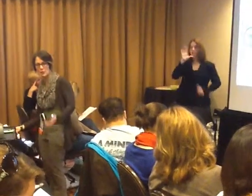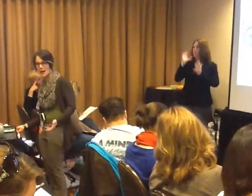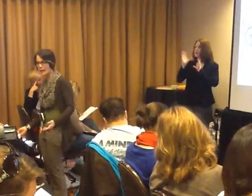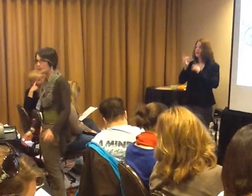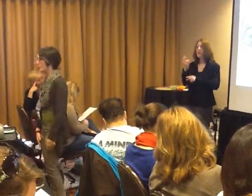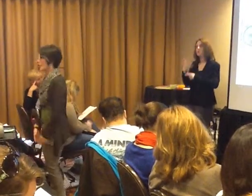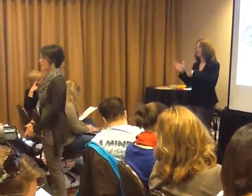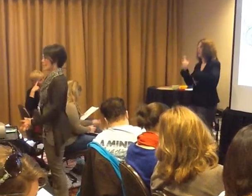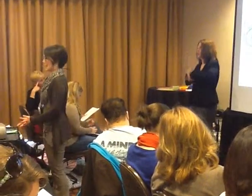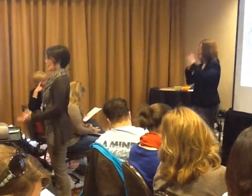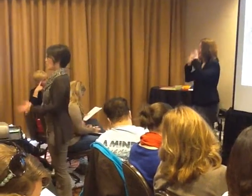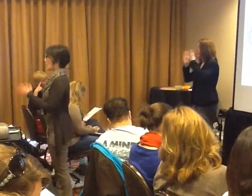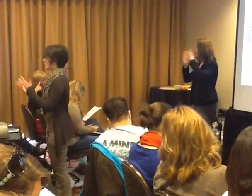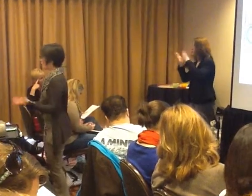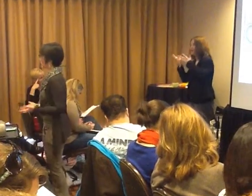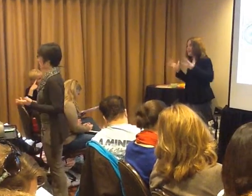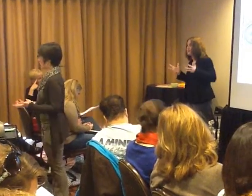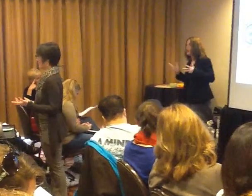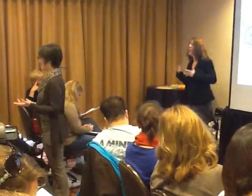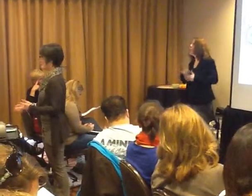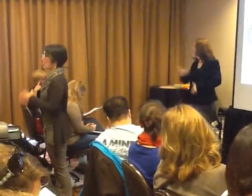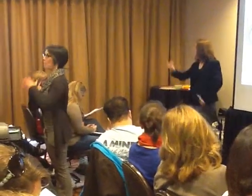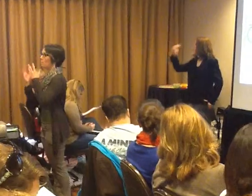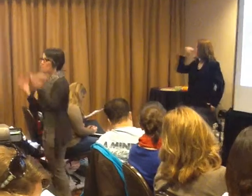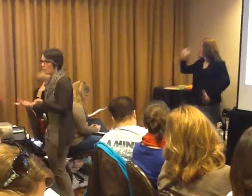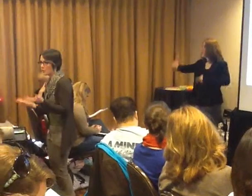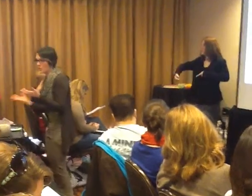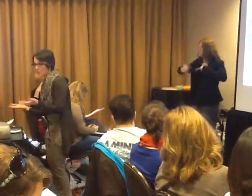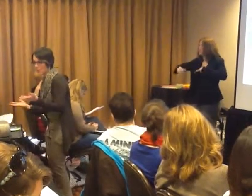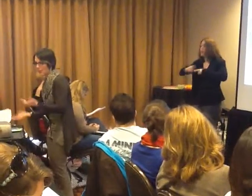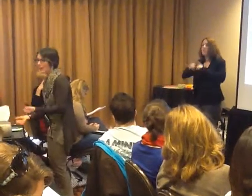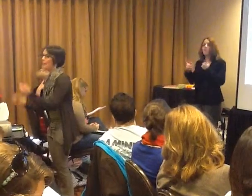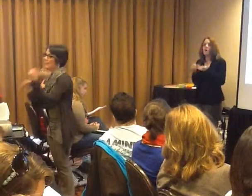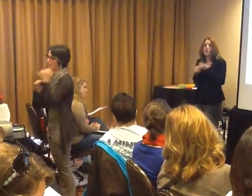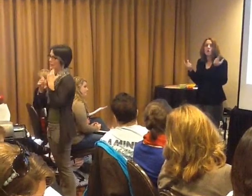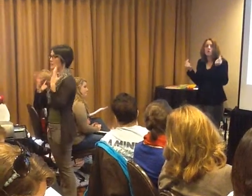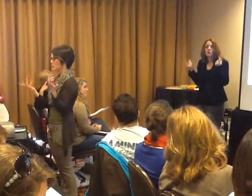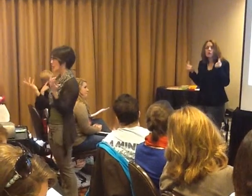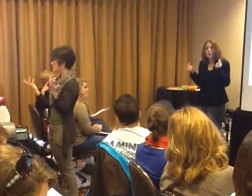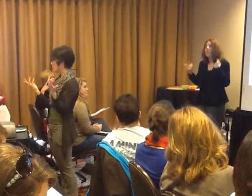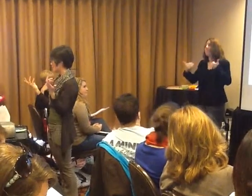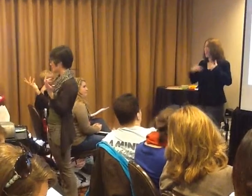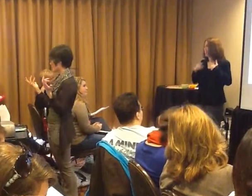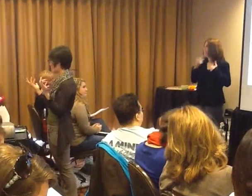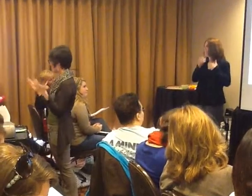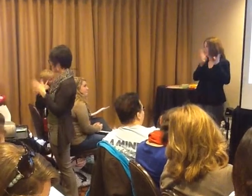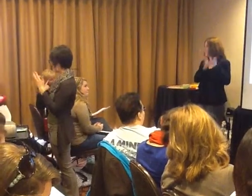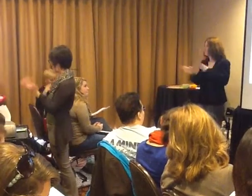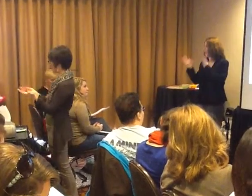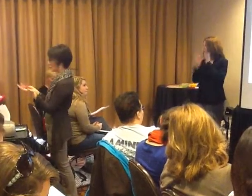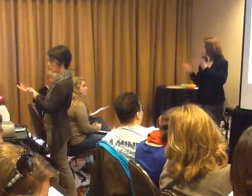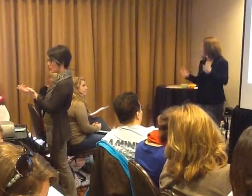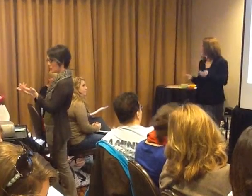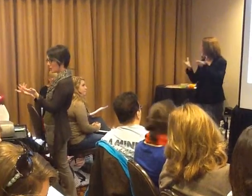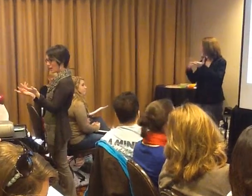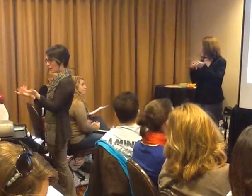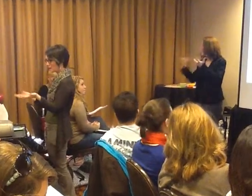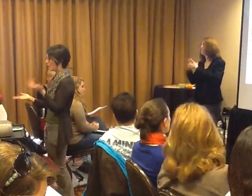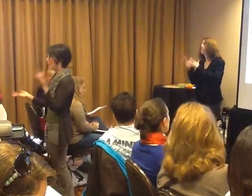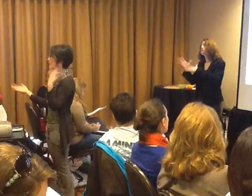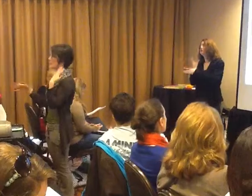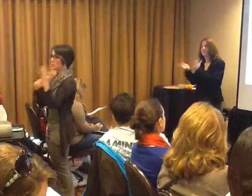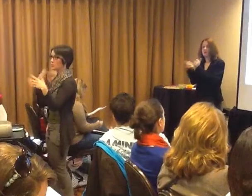for a little while. We know it's a problem, but what do we do about it? And they had this strategy that they recommended, so I wanted to share it with